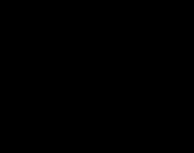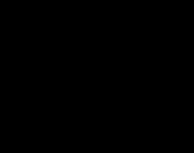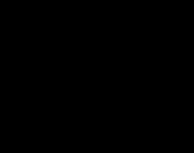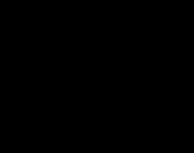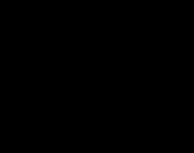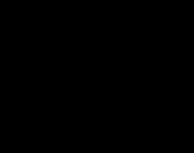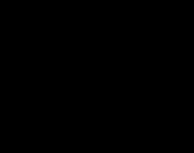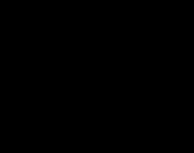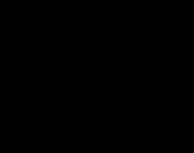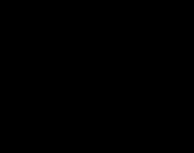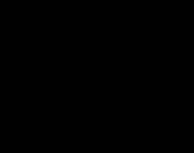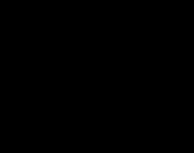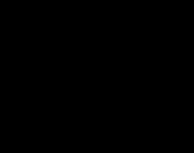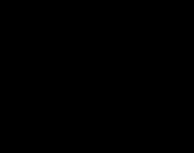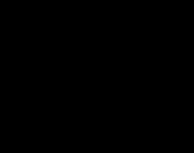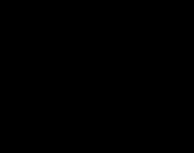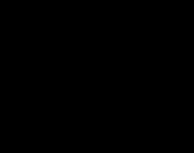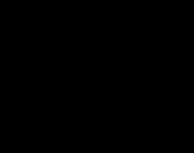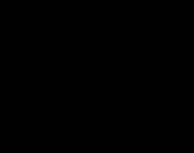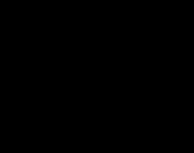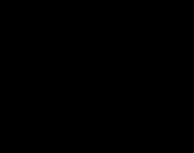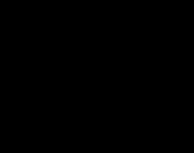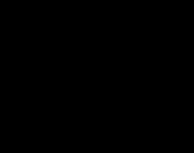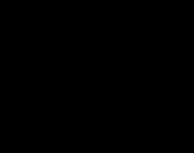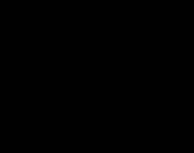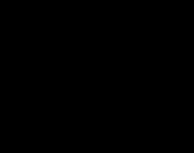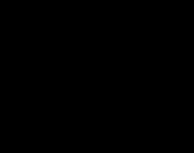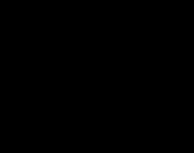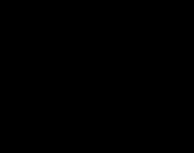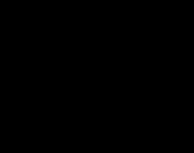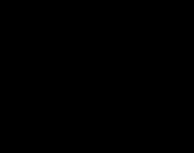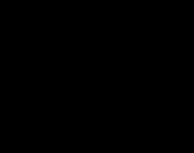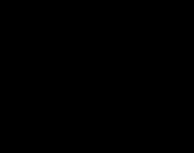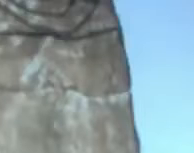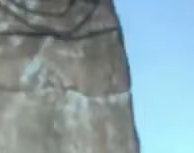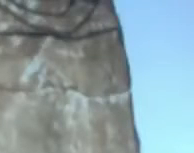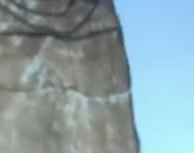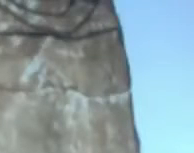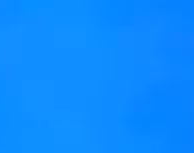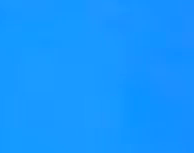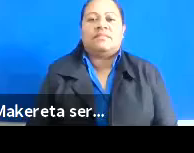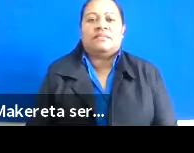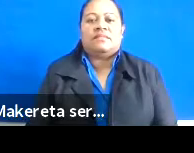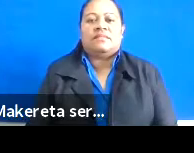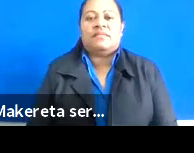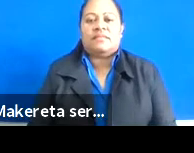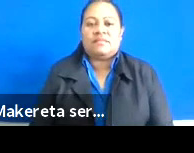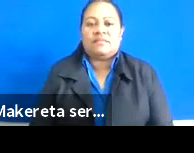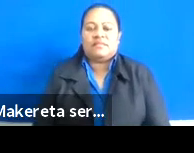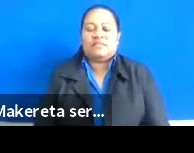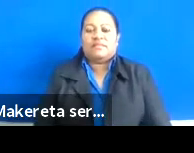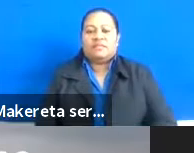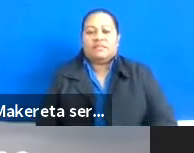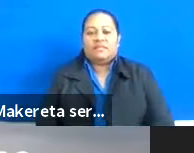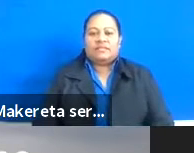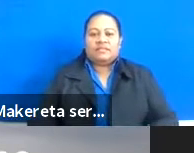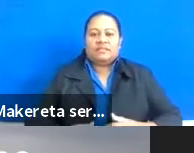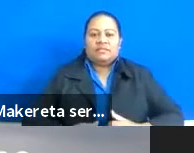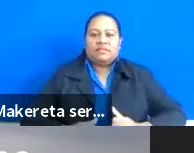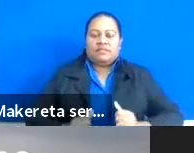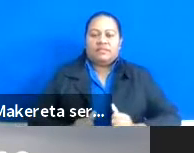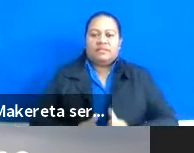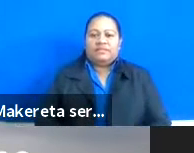And so with that, we'll segue into the next presentation, which is by Maxine Anjiga. Maxine Anjiga is